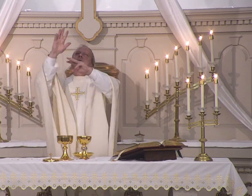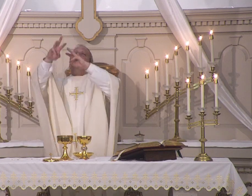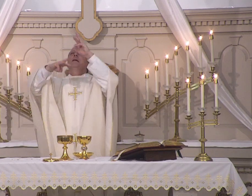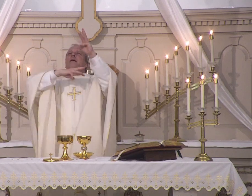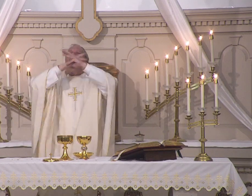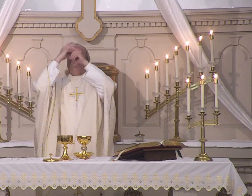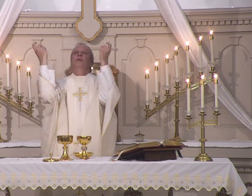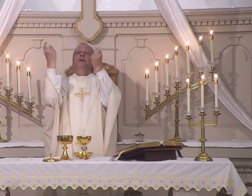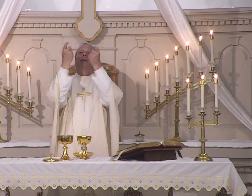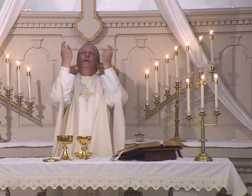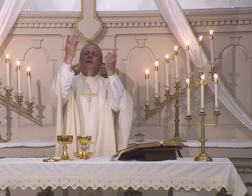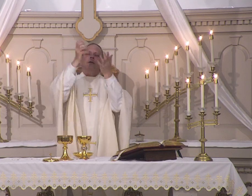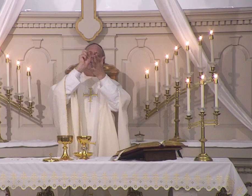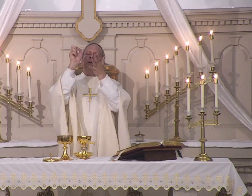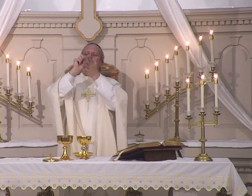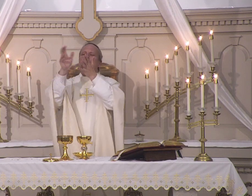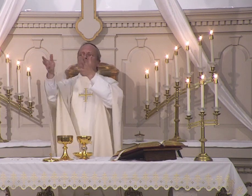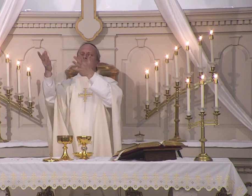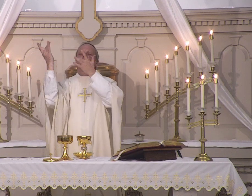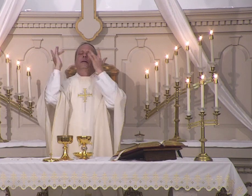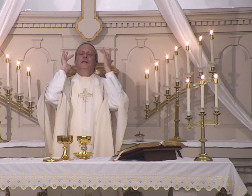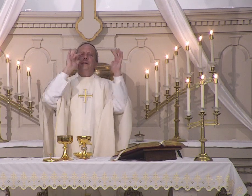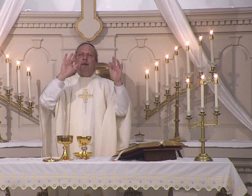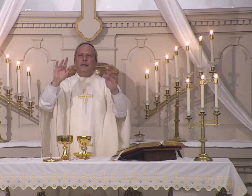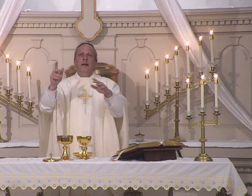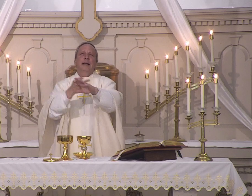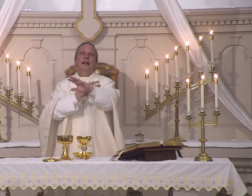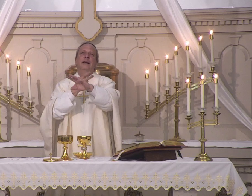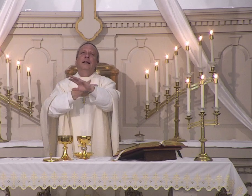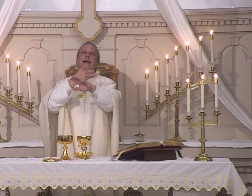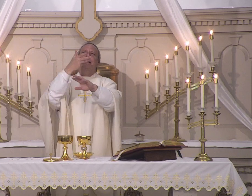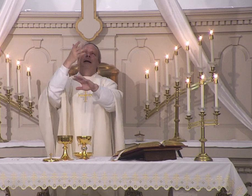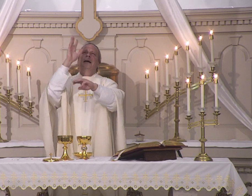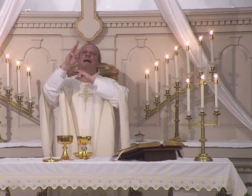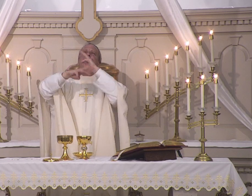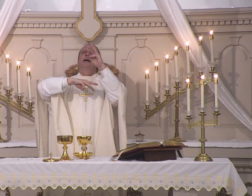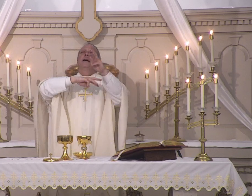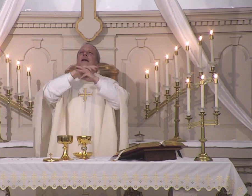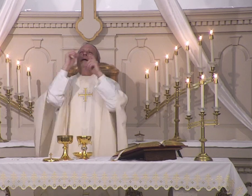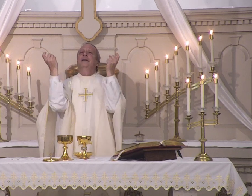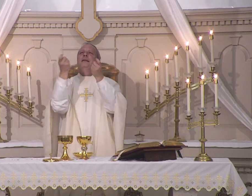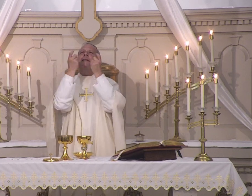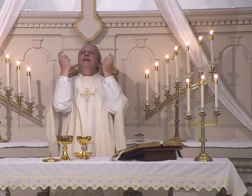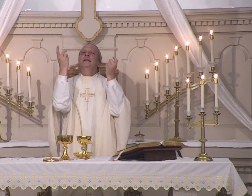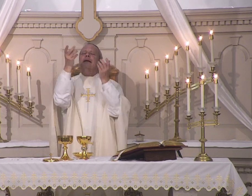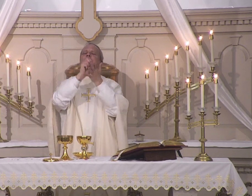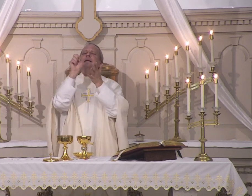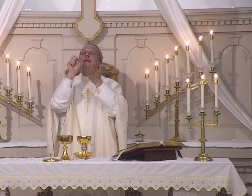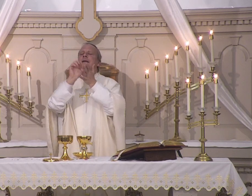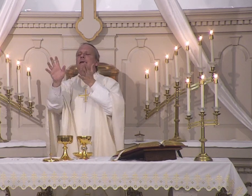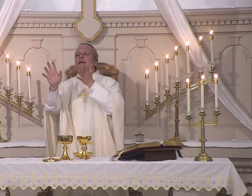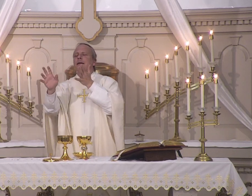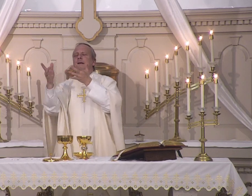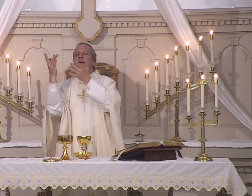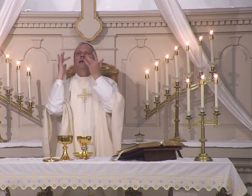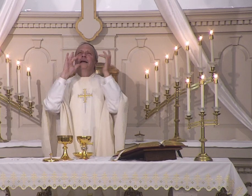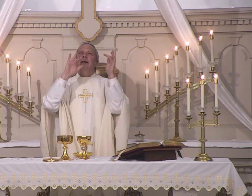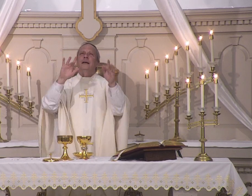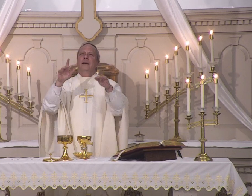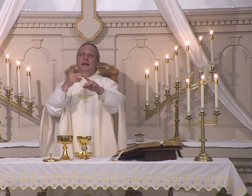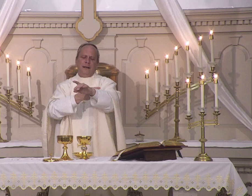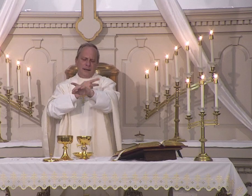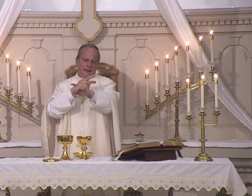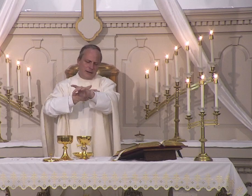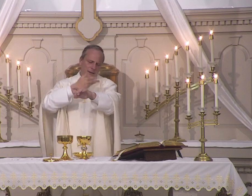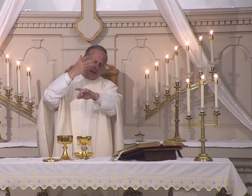Lamb of God, you take away the sins of the world, have mercy on us. Lamb of God, you take away